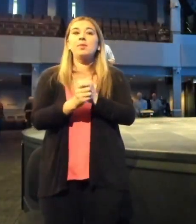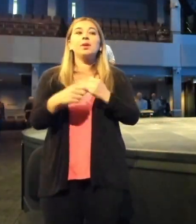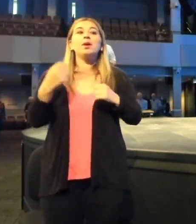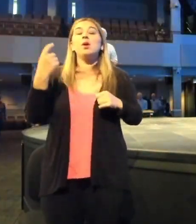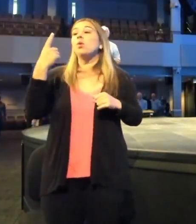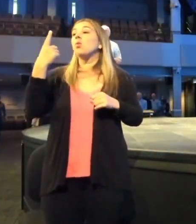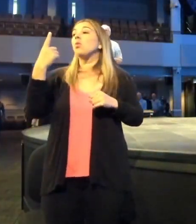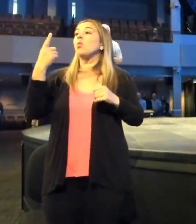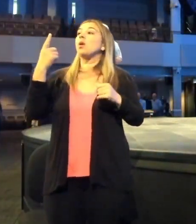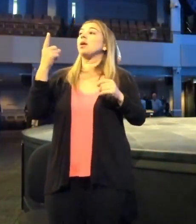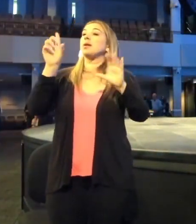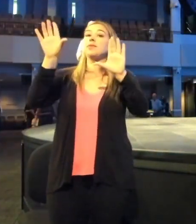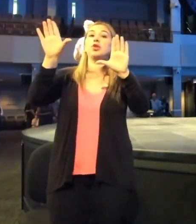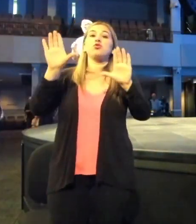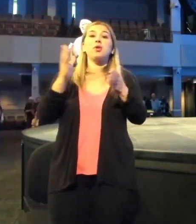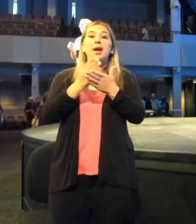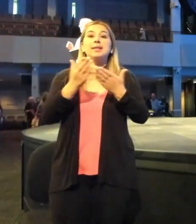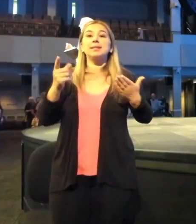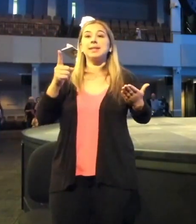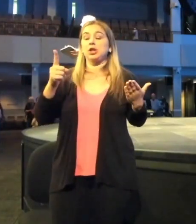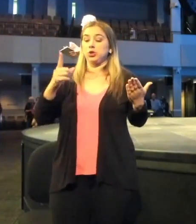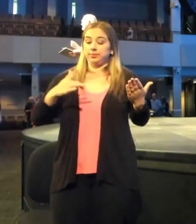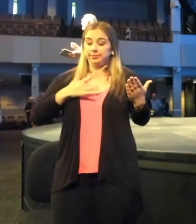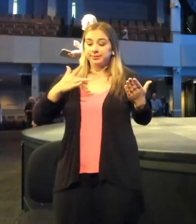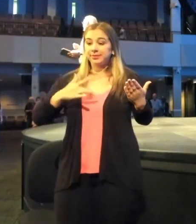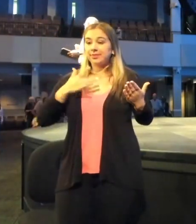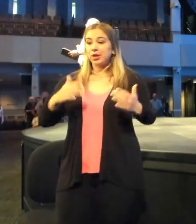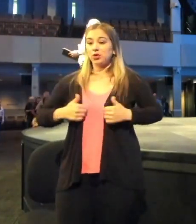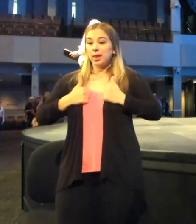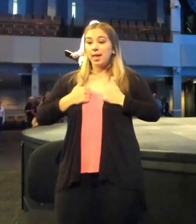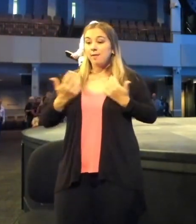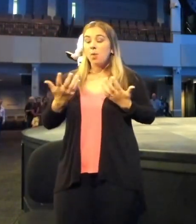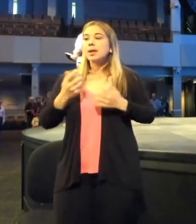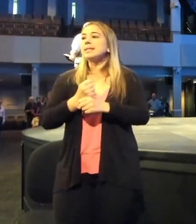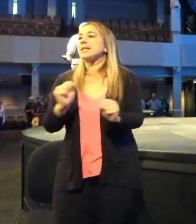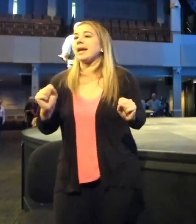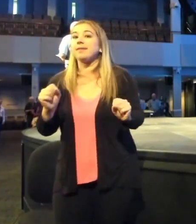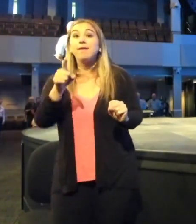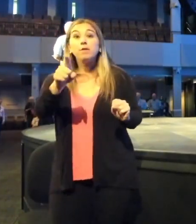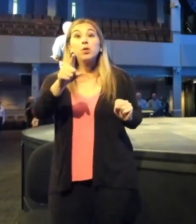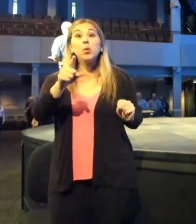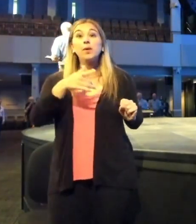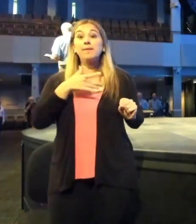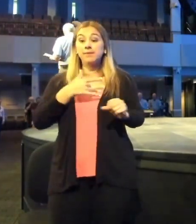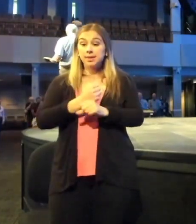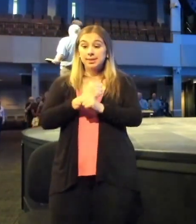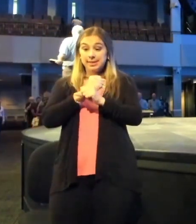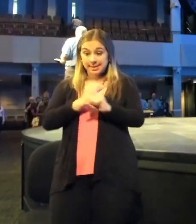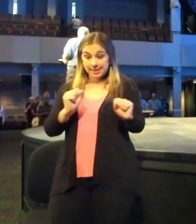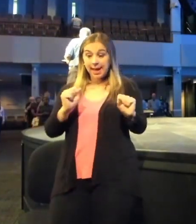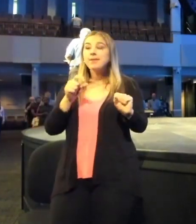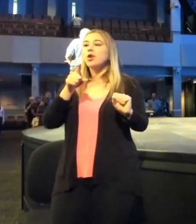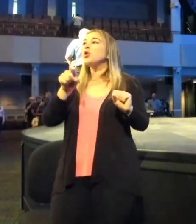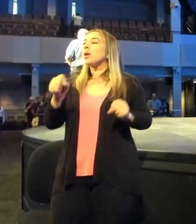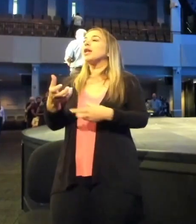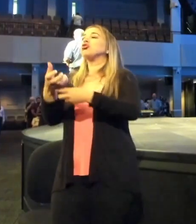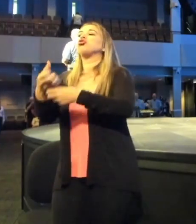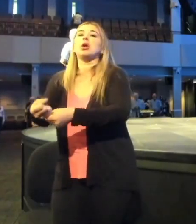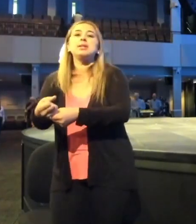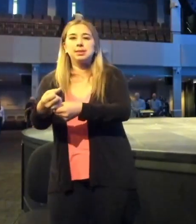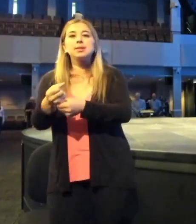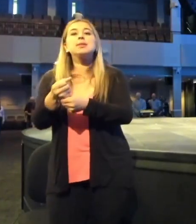One of the greatest things you'll ever sense or feel in your life is safety. When you feel safe, you have the capacity to trust. You have